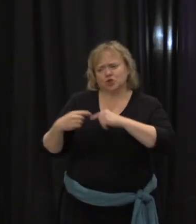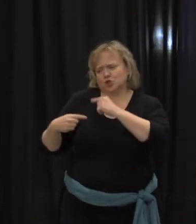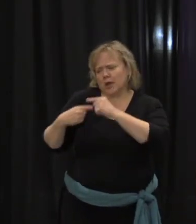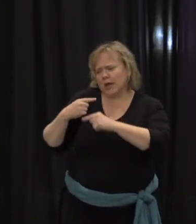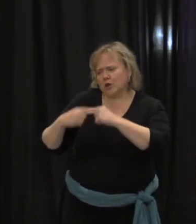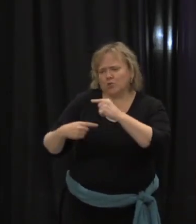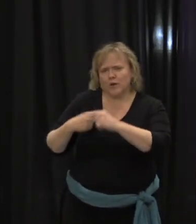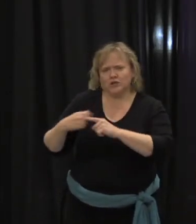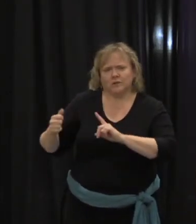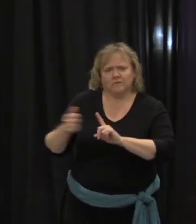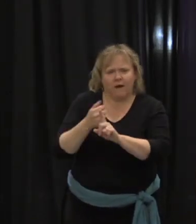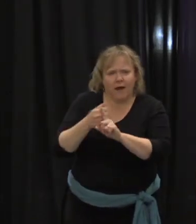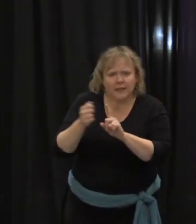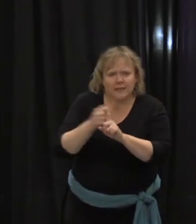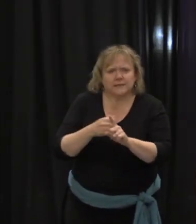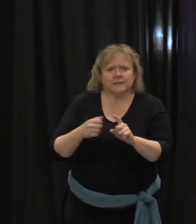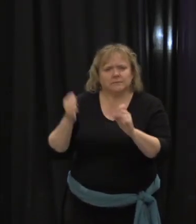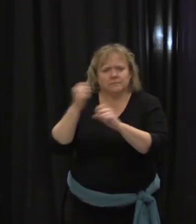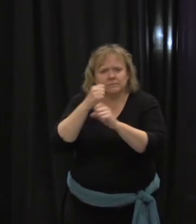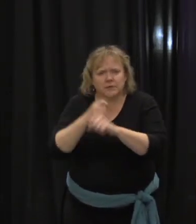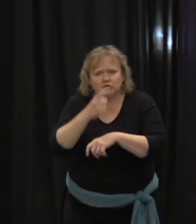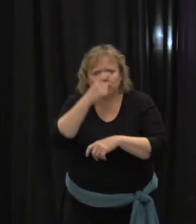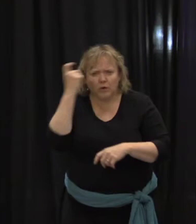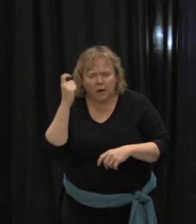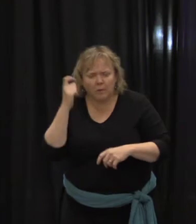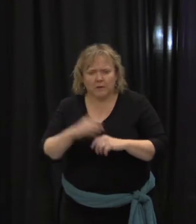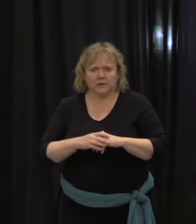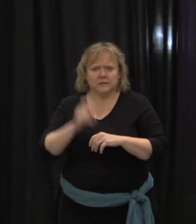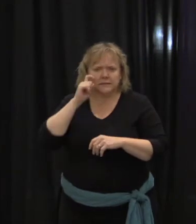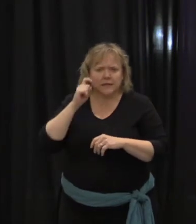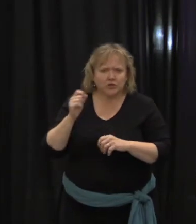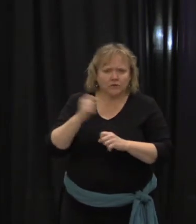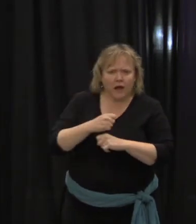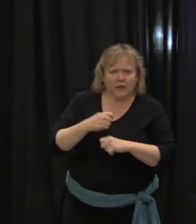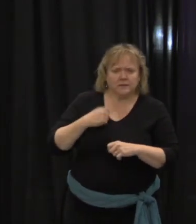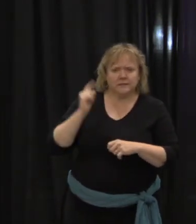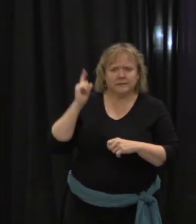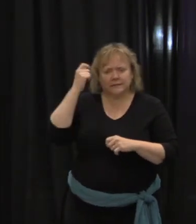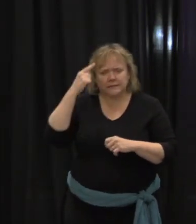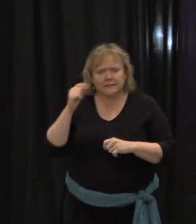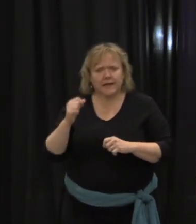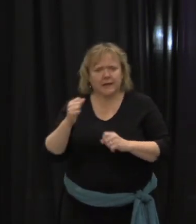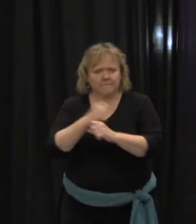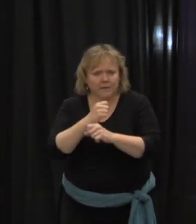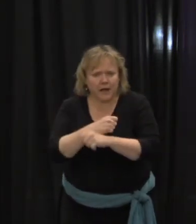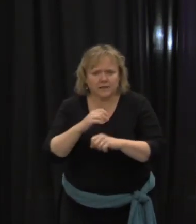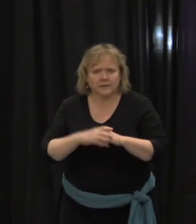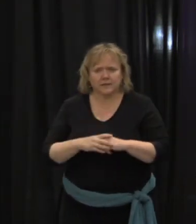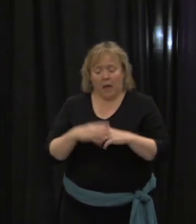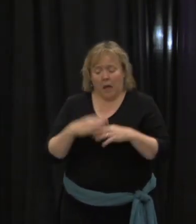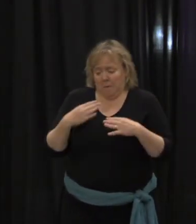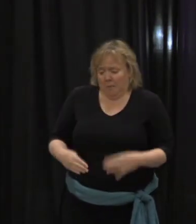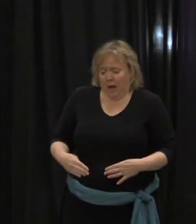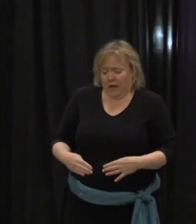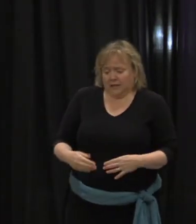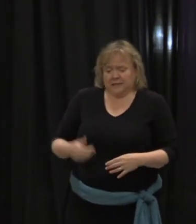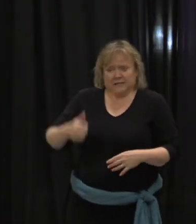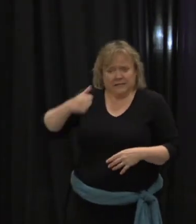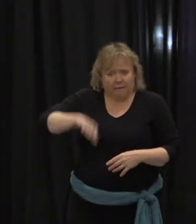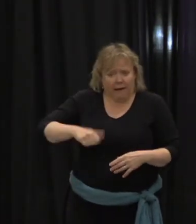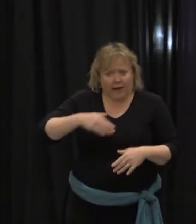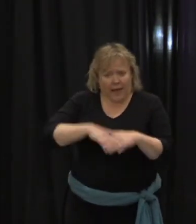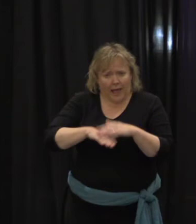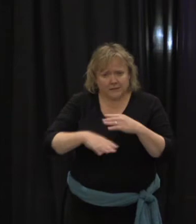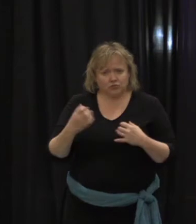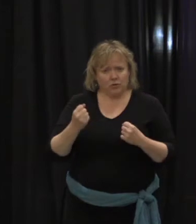trauma? Living through state violence and intimate and sexual violence. Bodies that are denied access to health care, clean air, food,